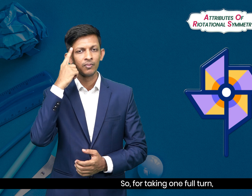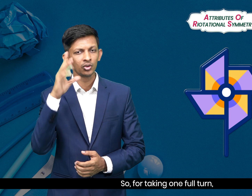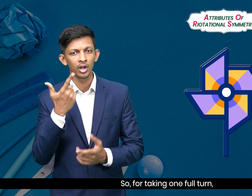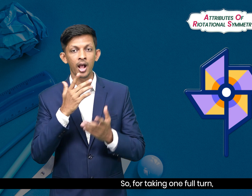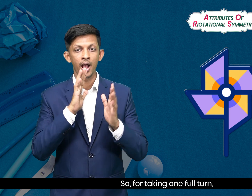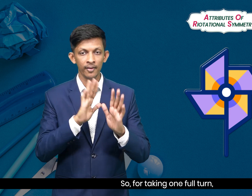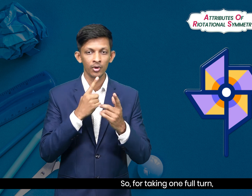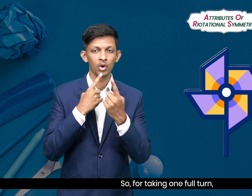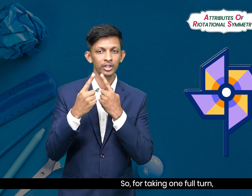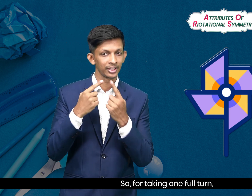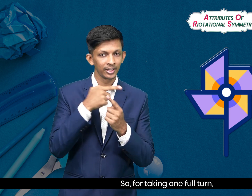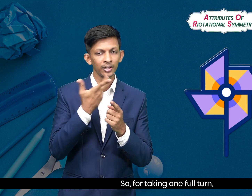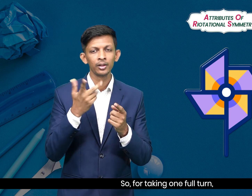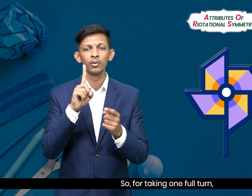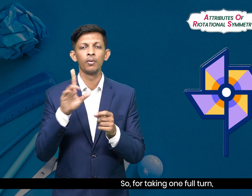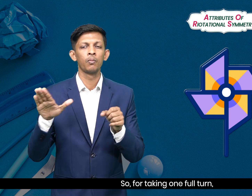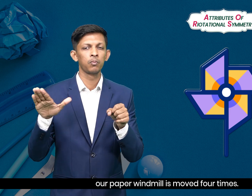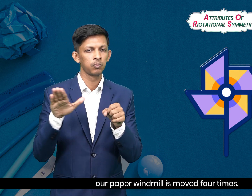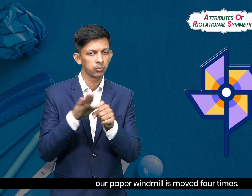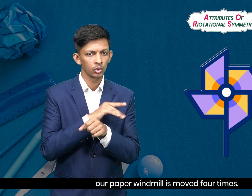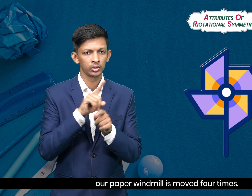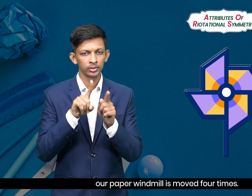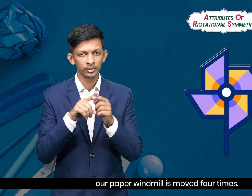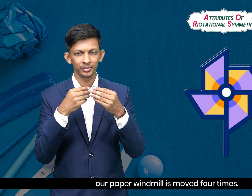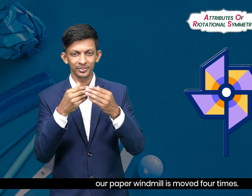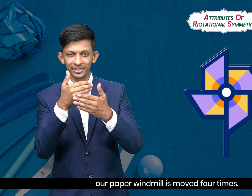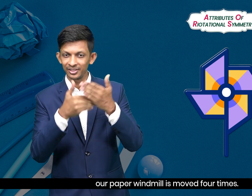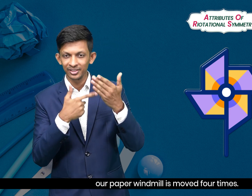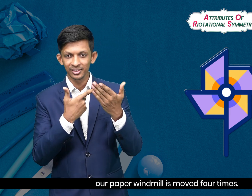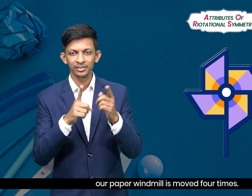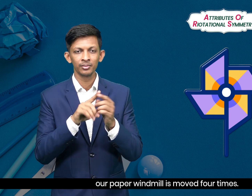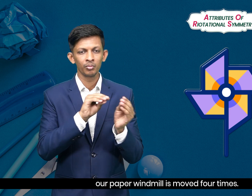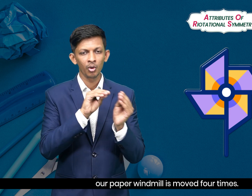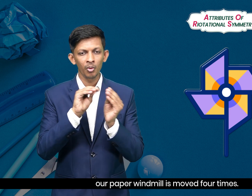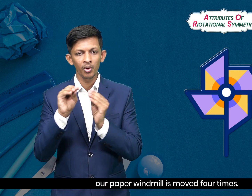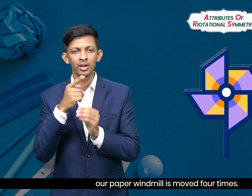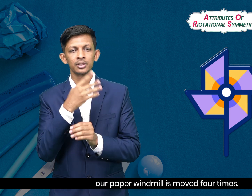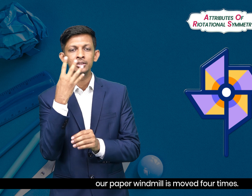So, for taking one full turn, our paper mill is moved 4 times.